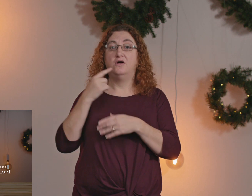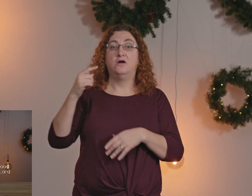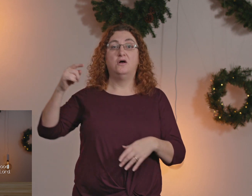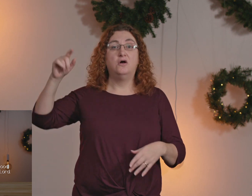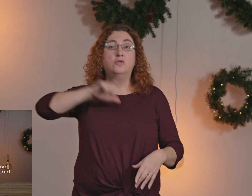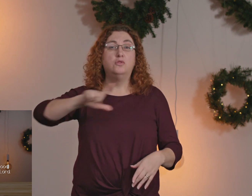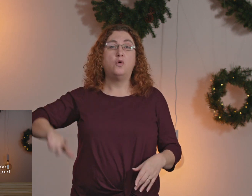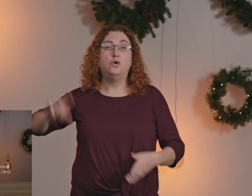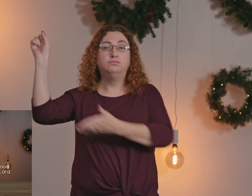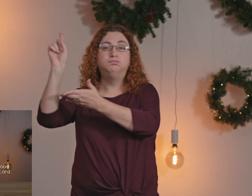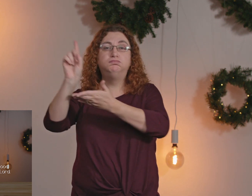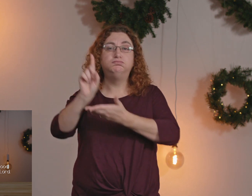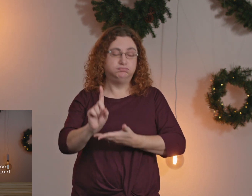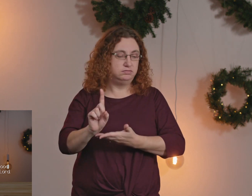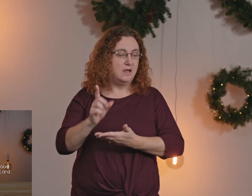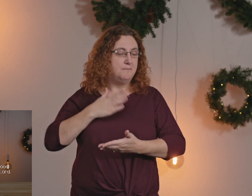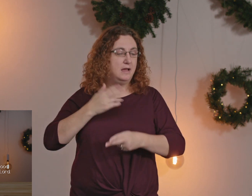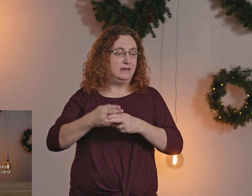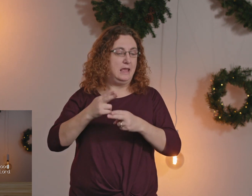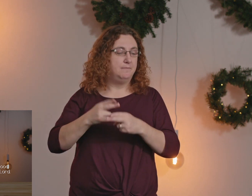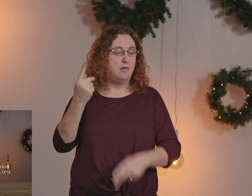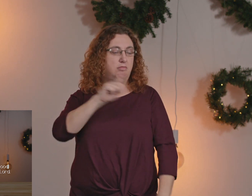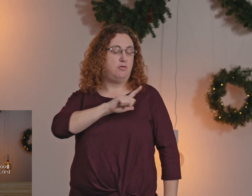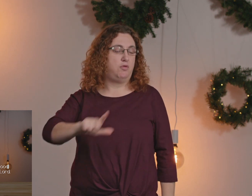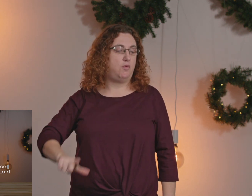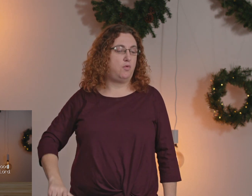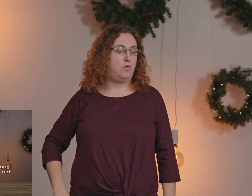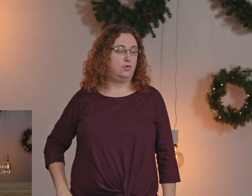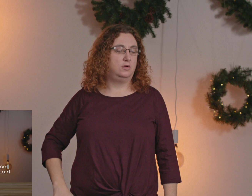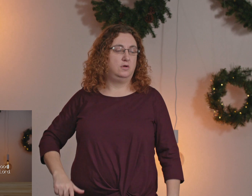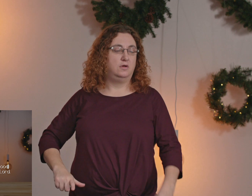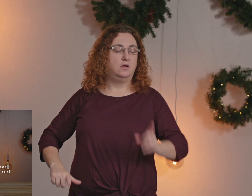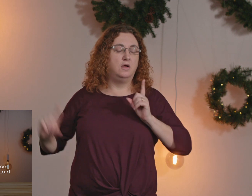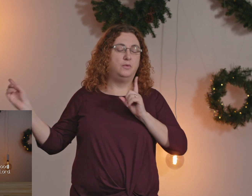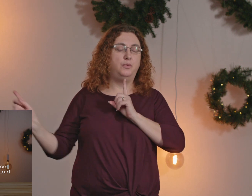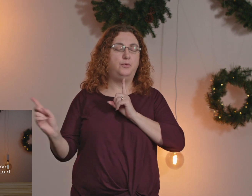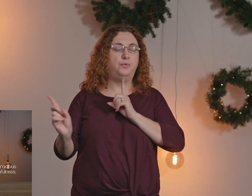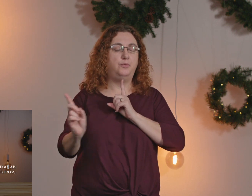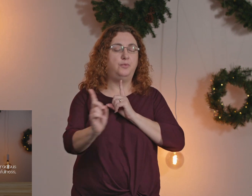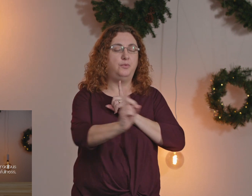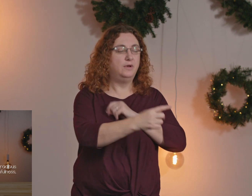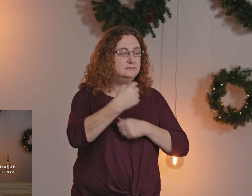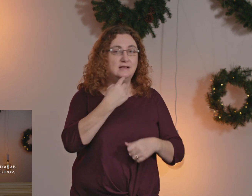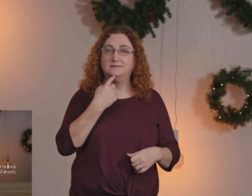the cloud and stood there with him and proclaimed his name, the Lord. And he passed in front of Moses,